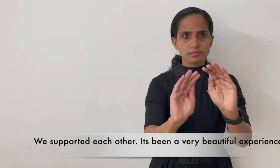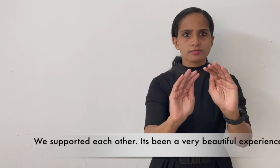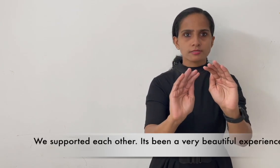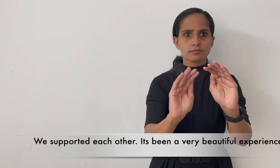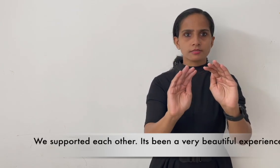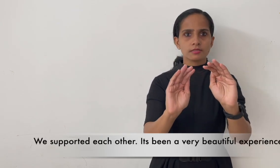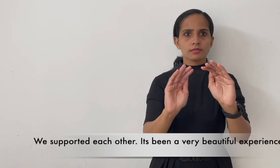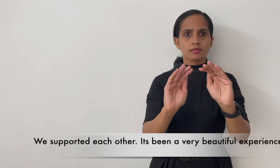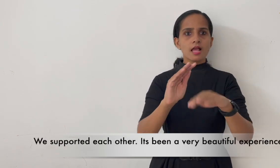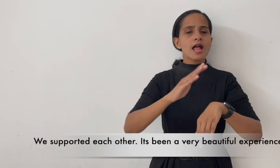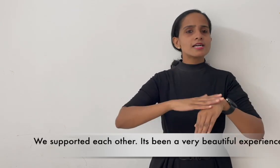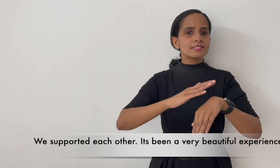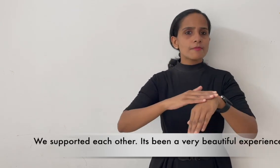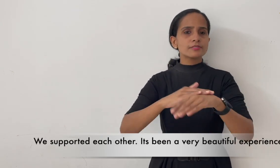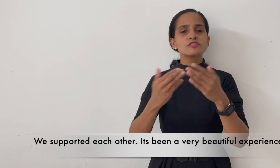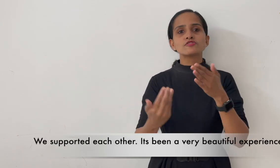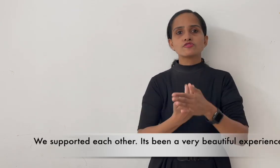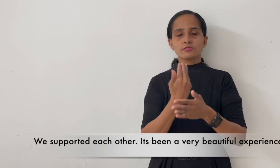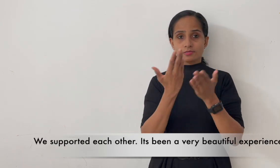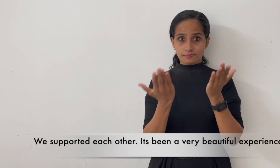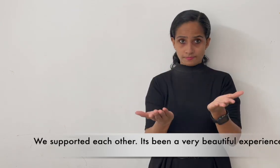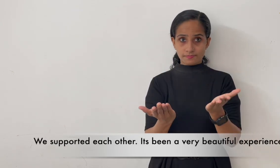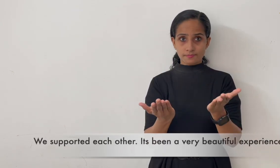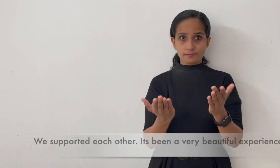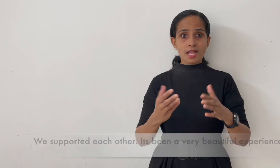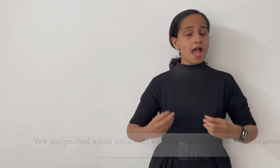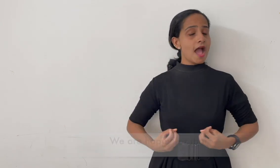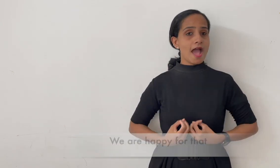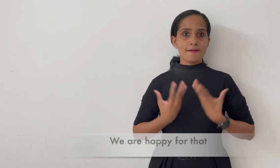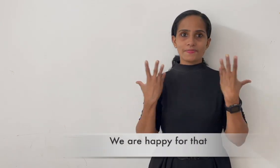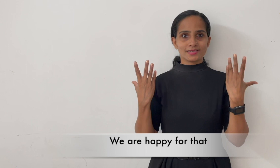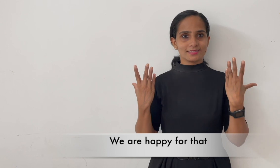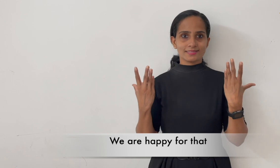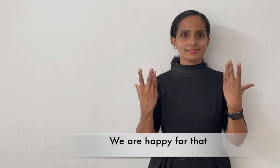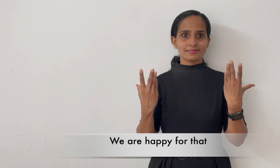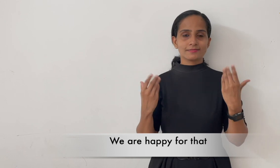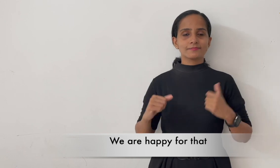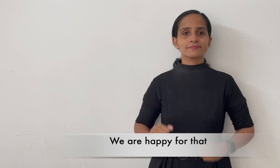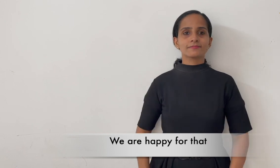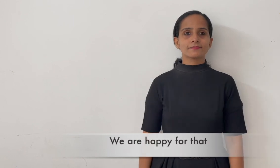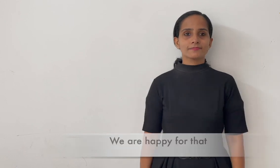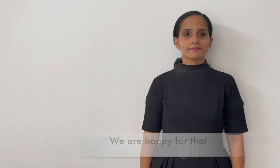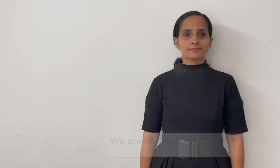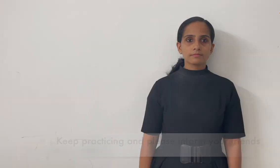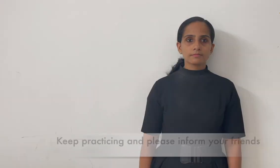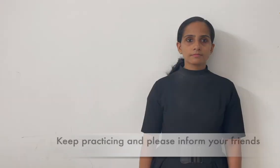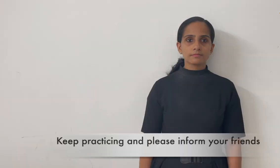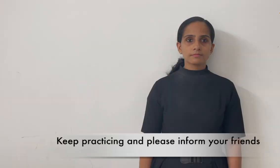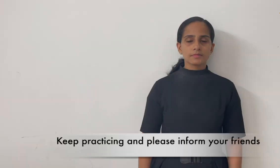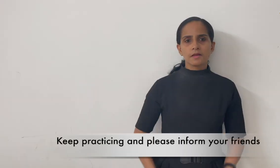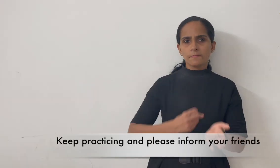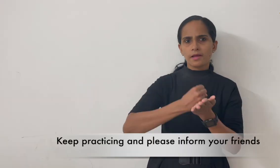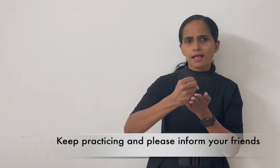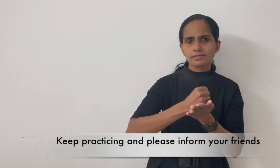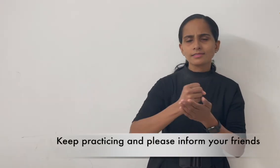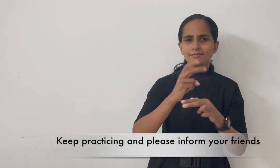supported each other. It's been a very beautiful experience. We are very happy for that. Keep